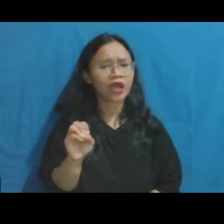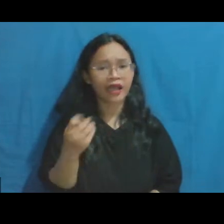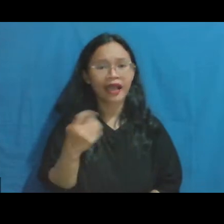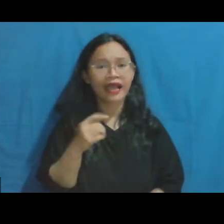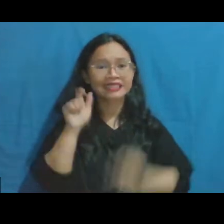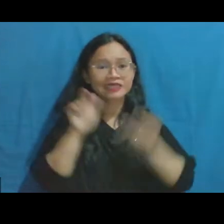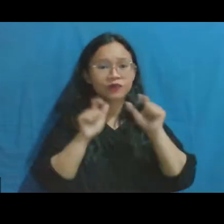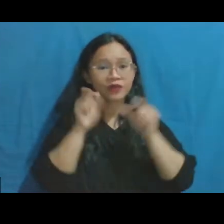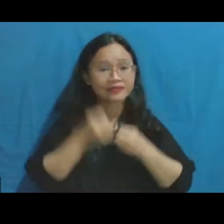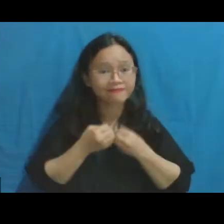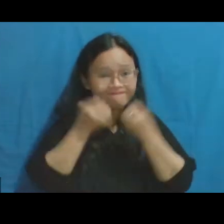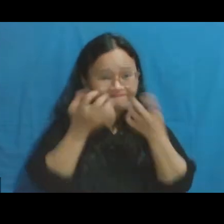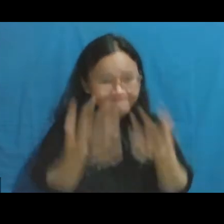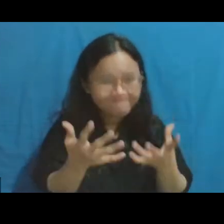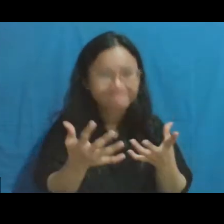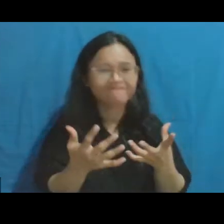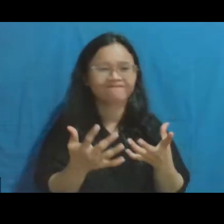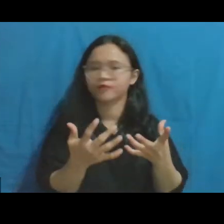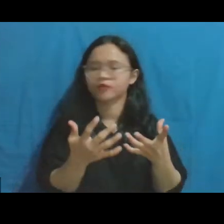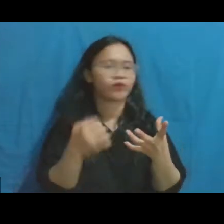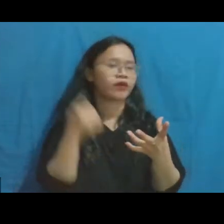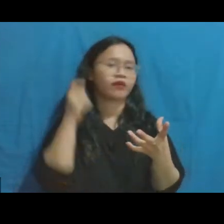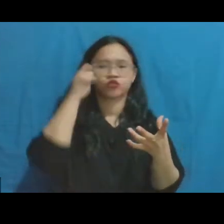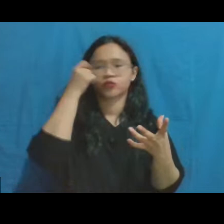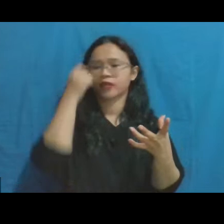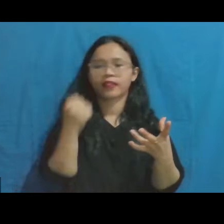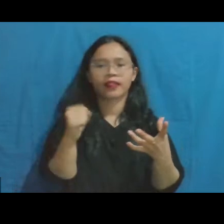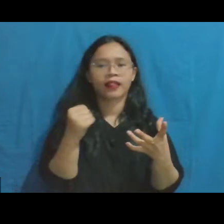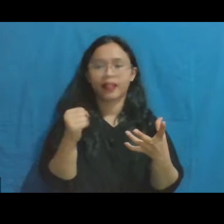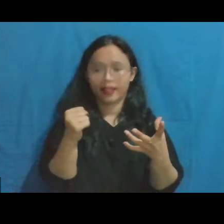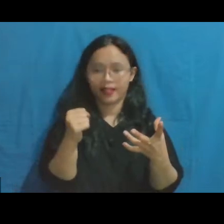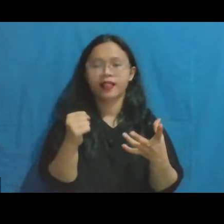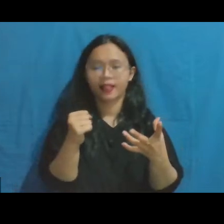getting worse in 2019 when we have this